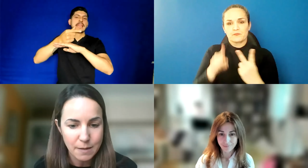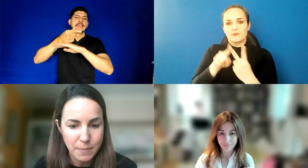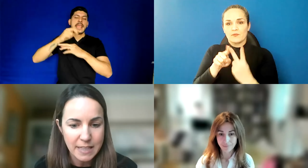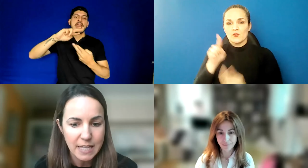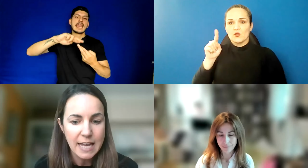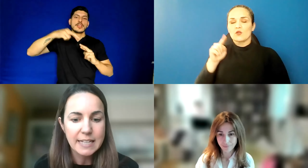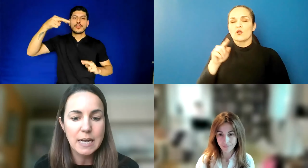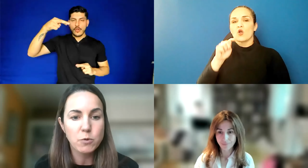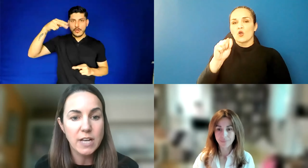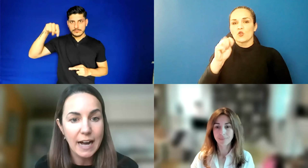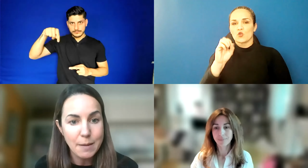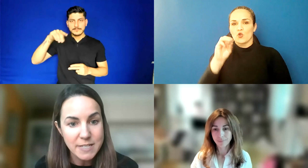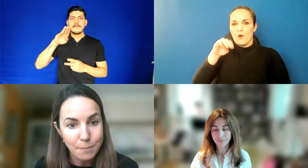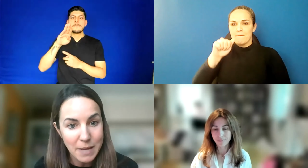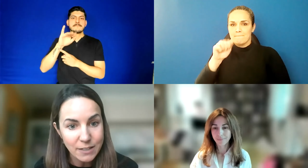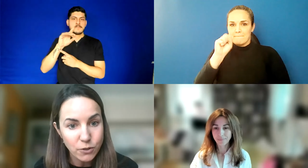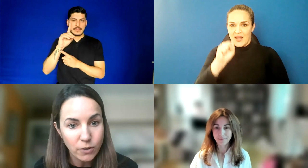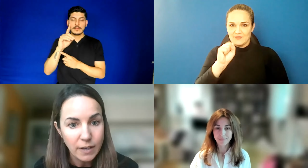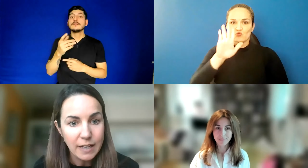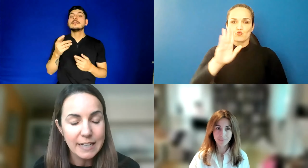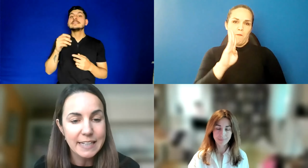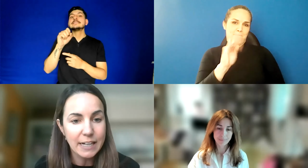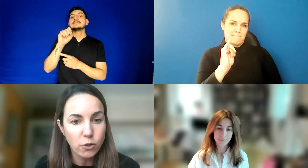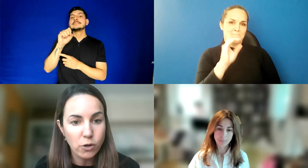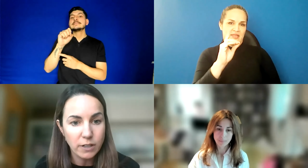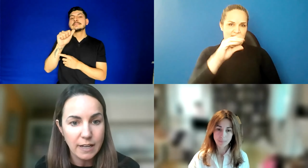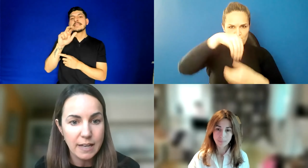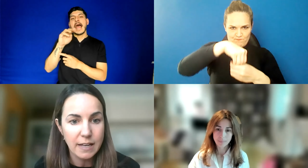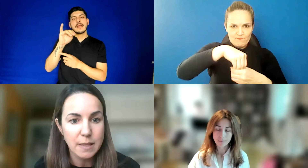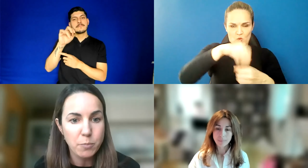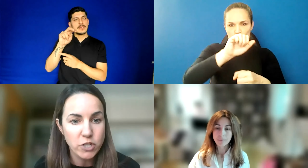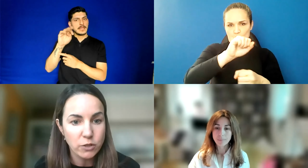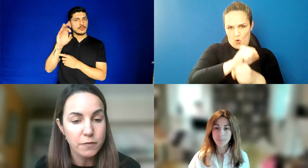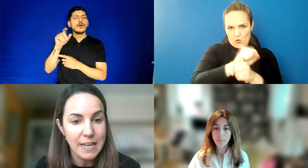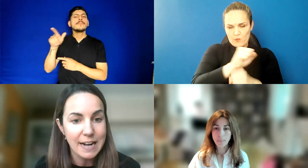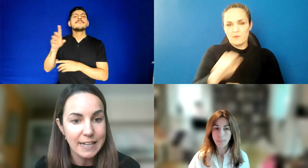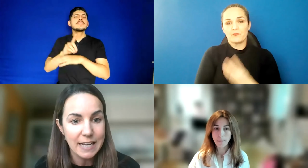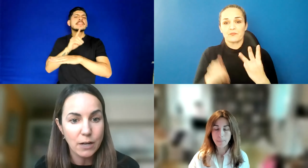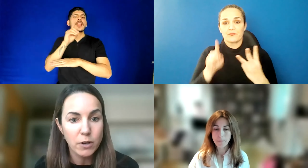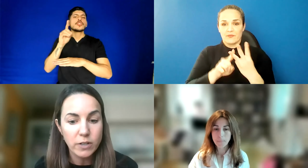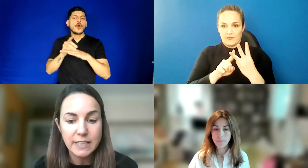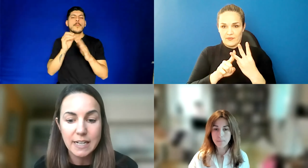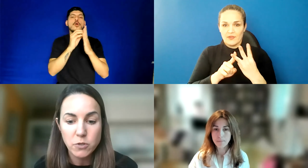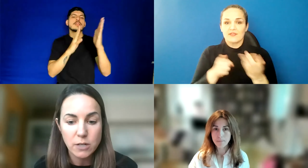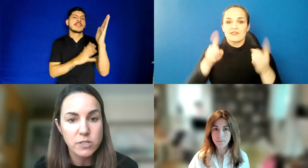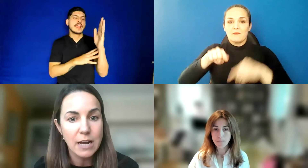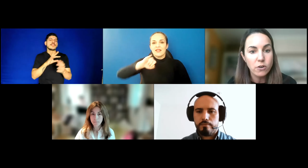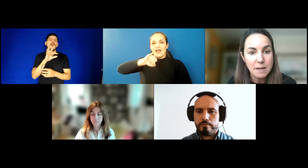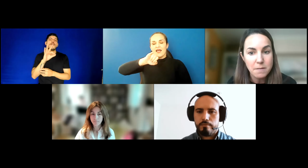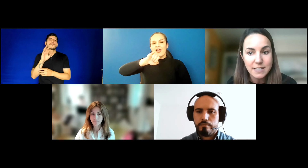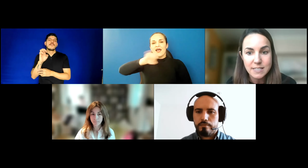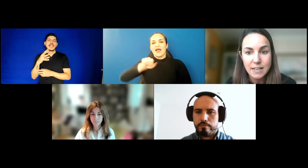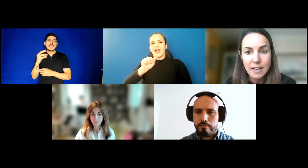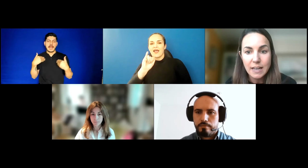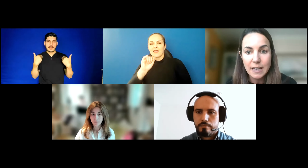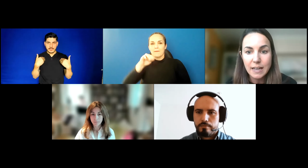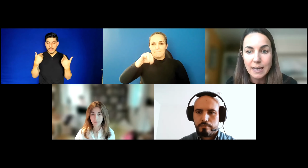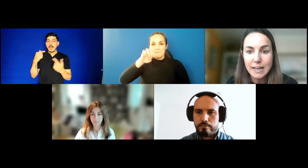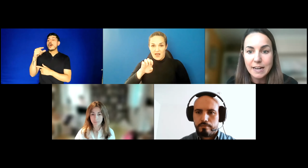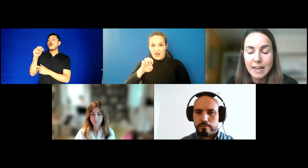Tomas Bermudez, the manager of the Andean Country Group for the IDB, Jaime Sarmiento, project manager for Fe